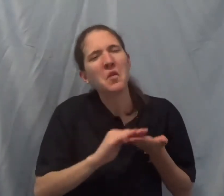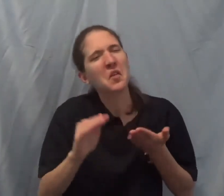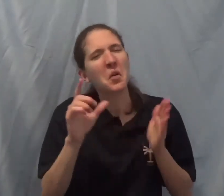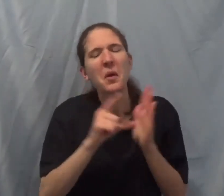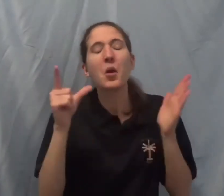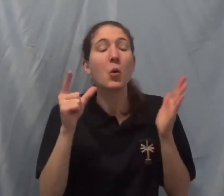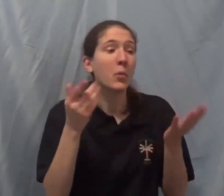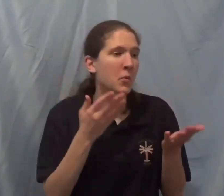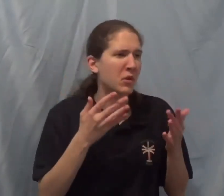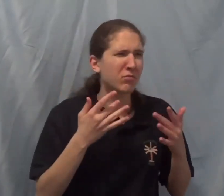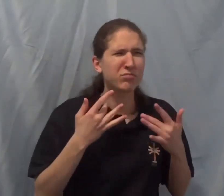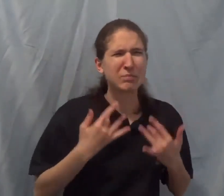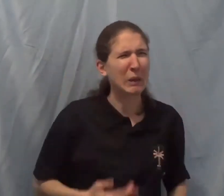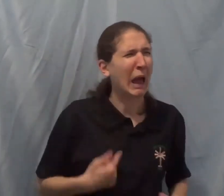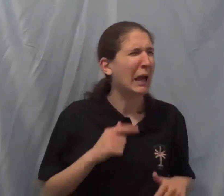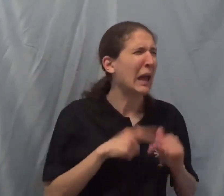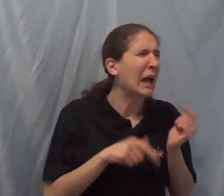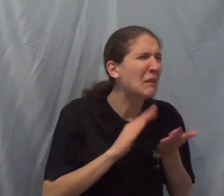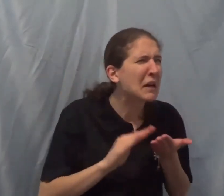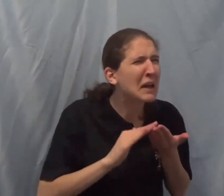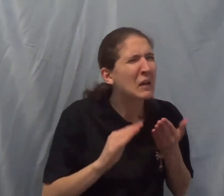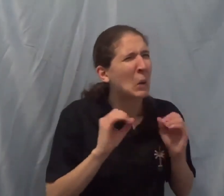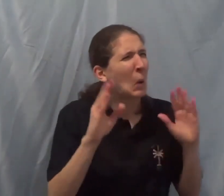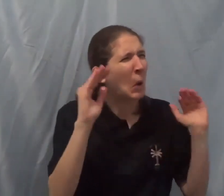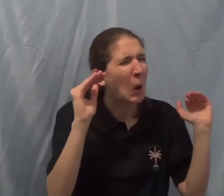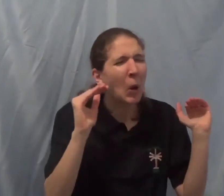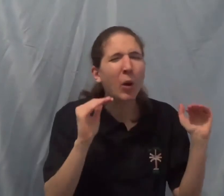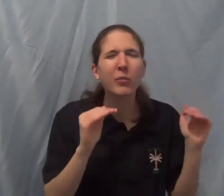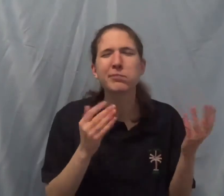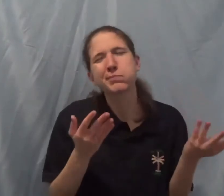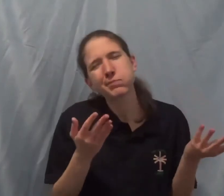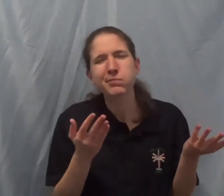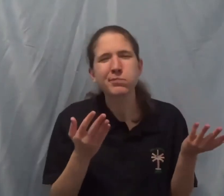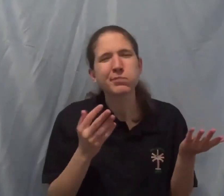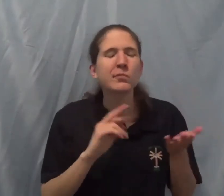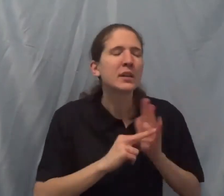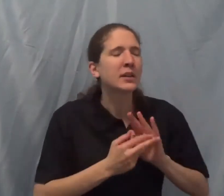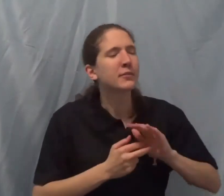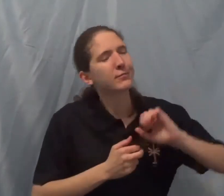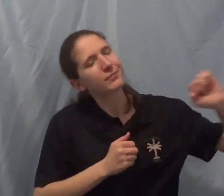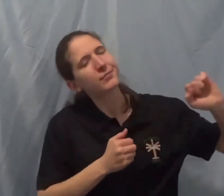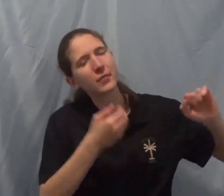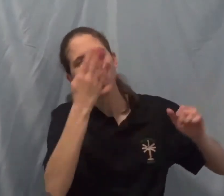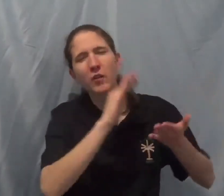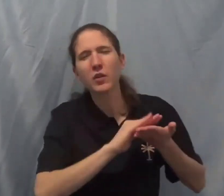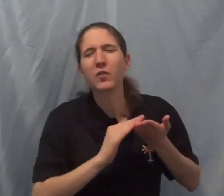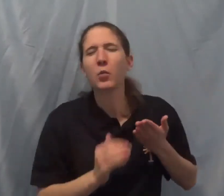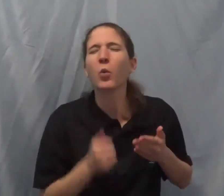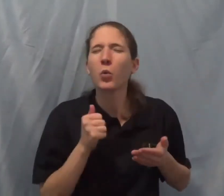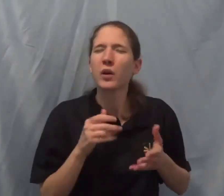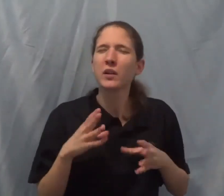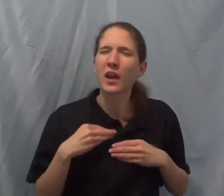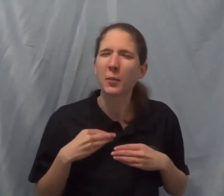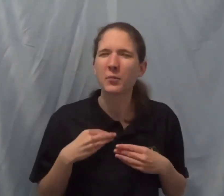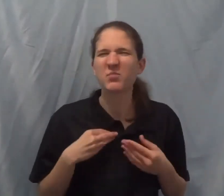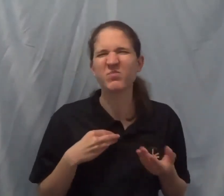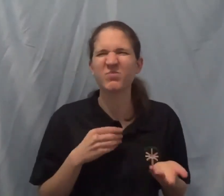But it's a failure to use your freedom to come to God. So every sin can be forgiven, but there's a reservoir. But we need